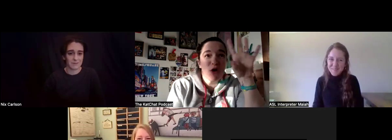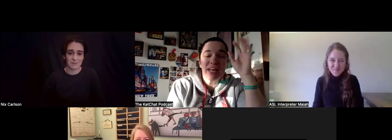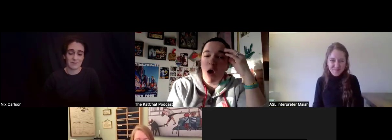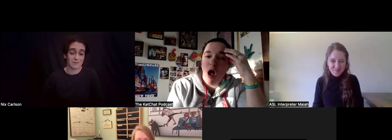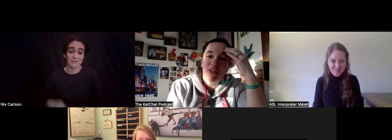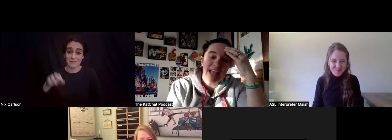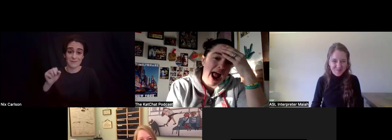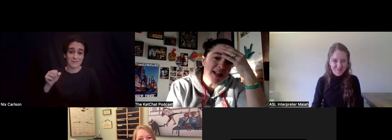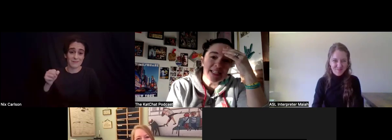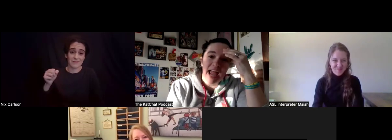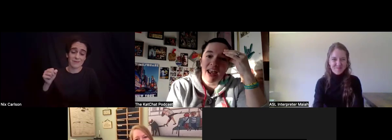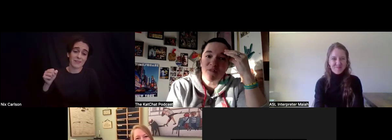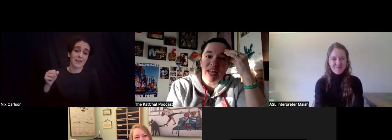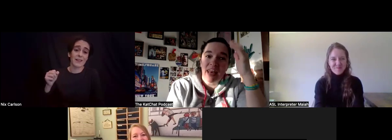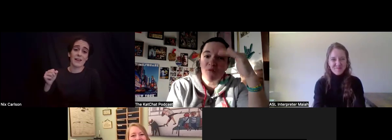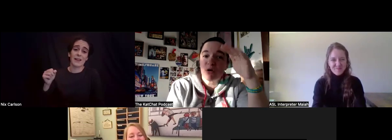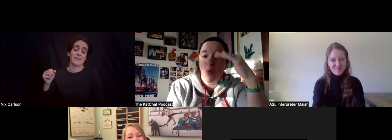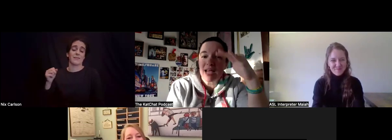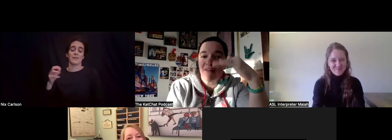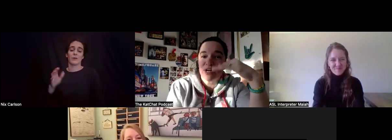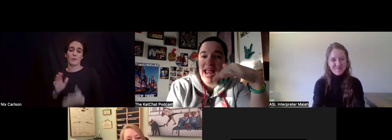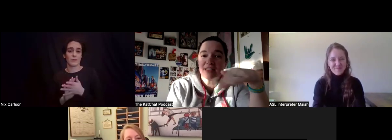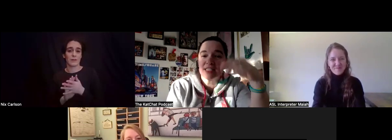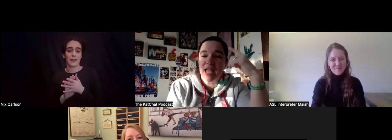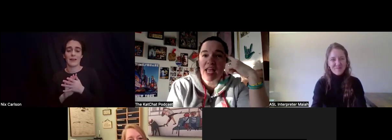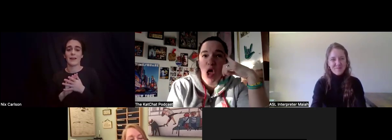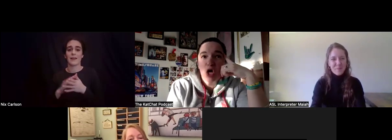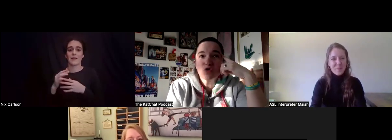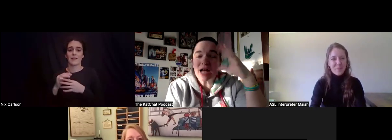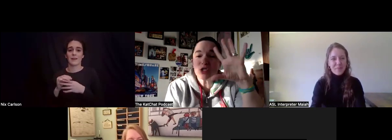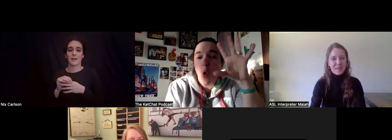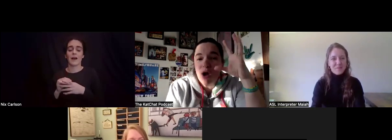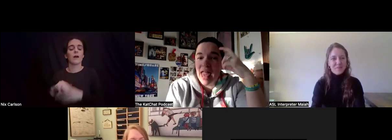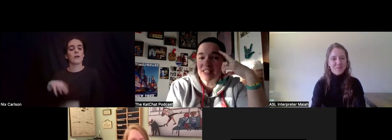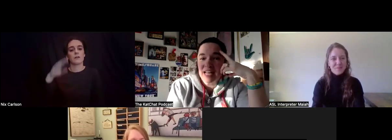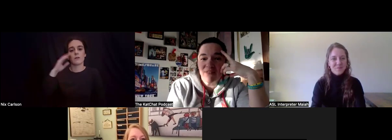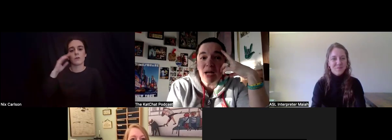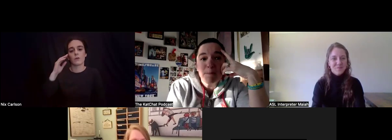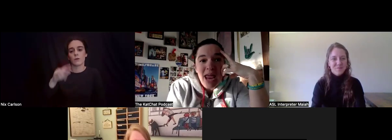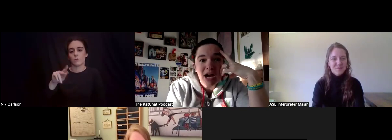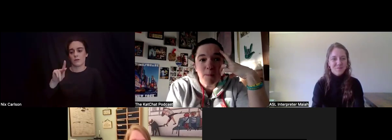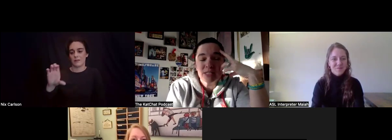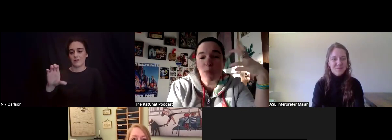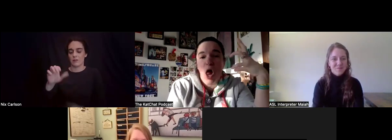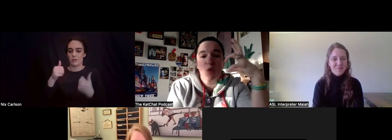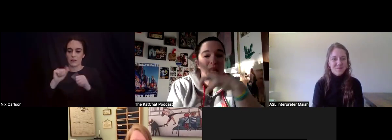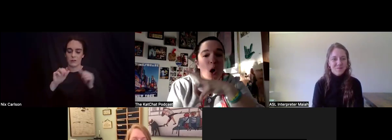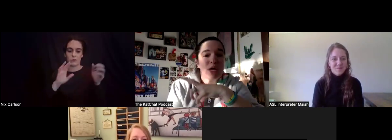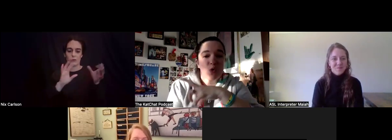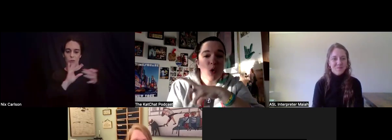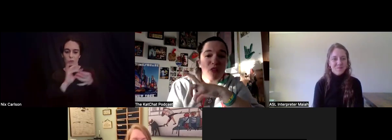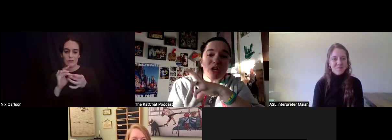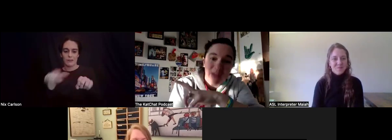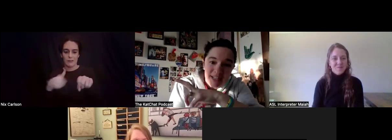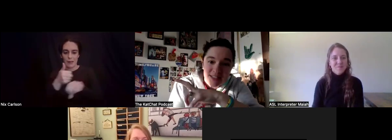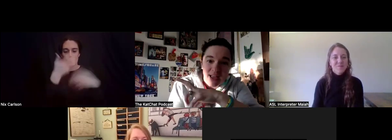but looking at all the talent and I put it on every weekend for Kansas City trying to coordinate, see if I can make it because I was already